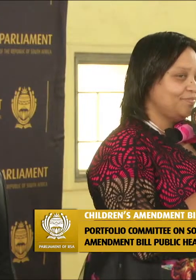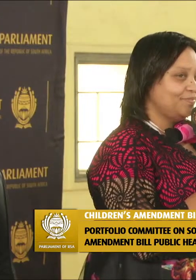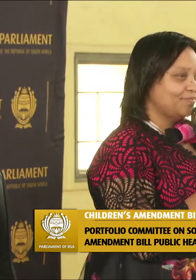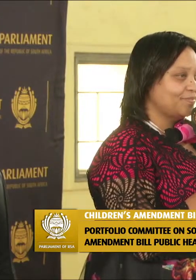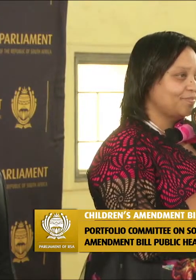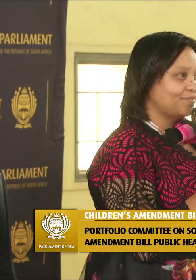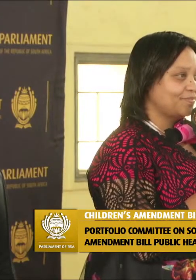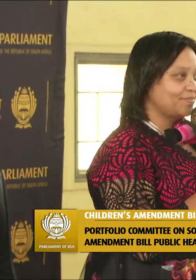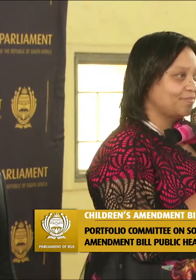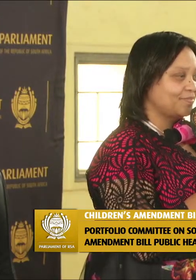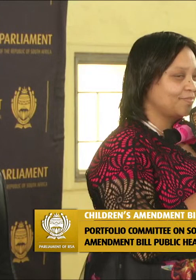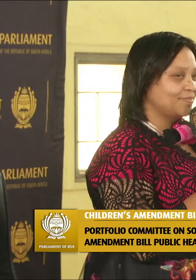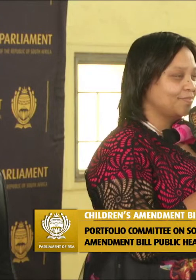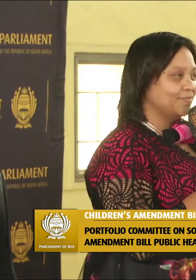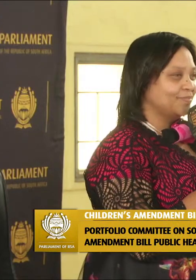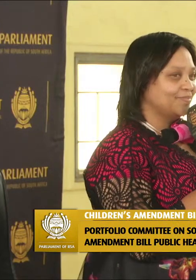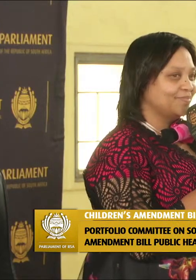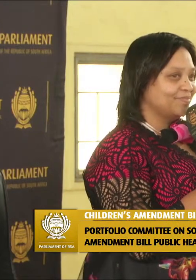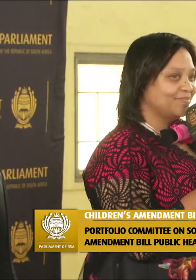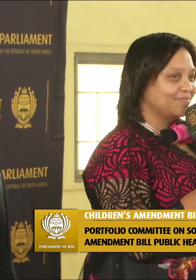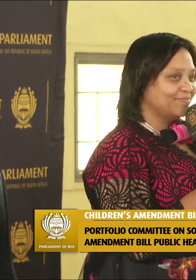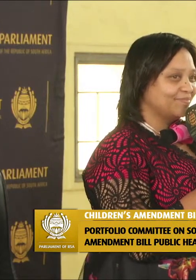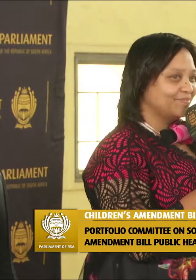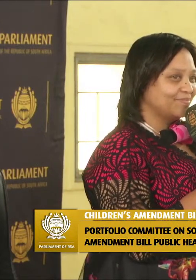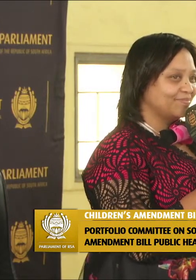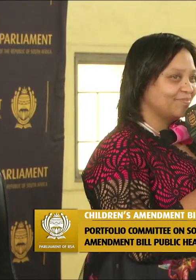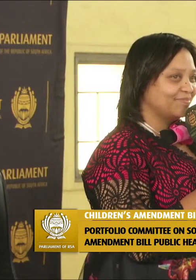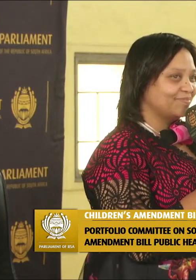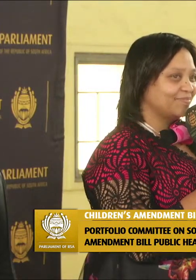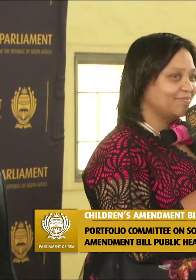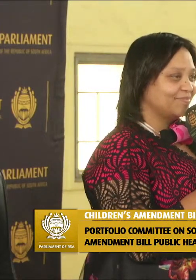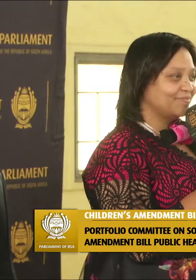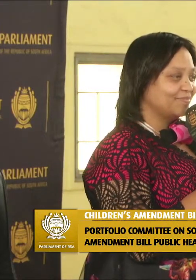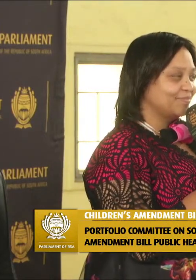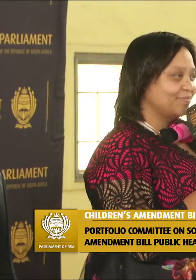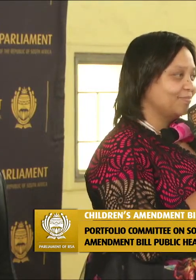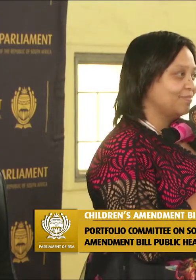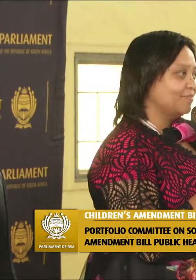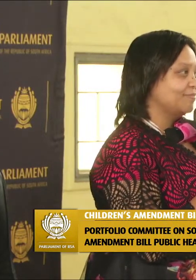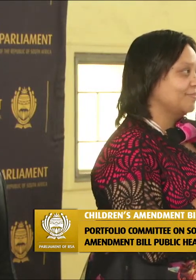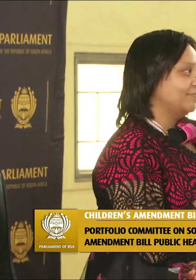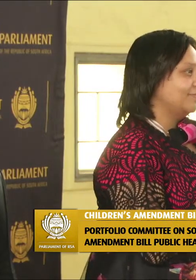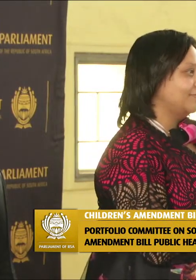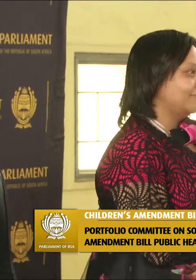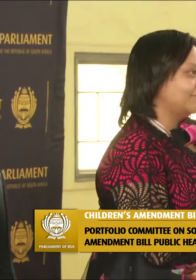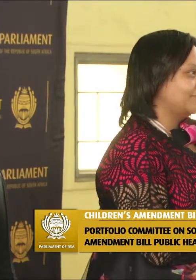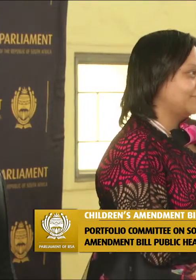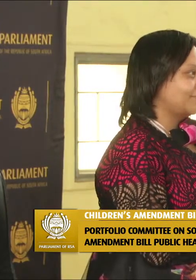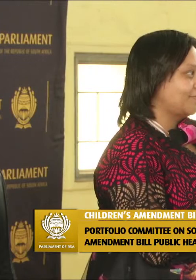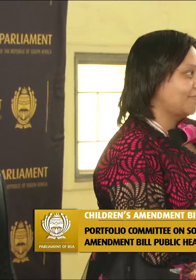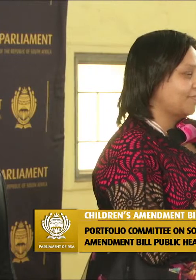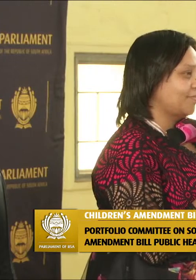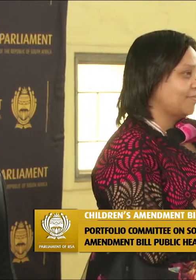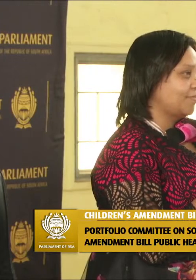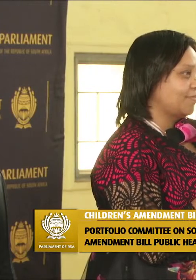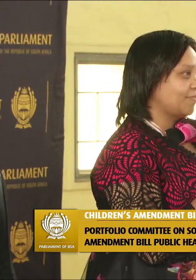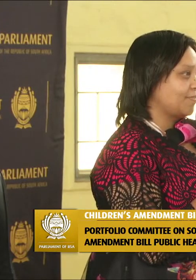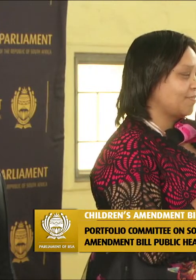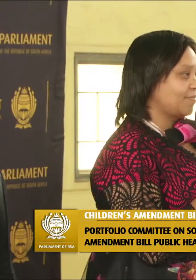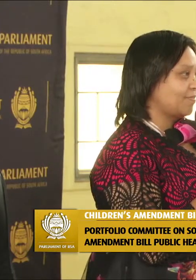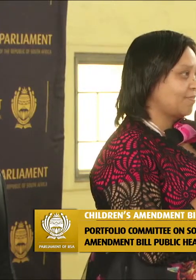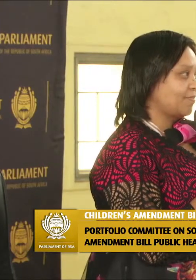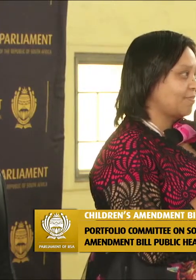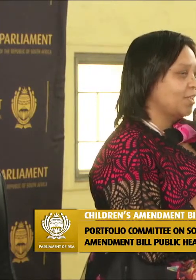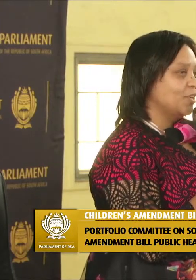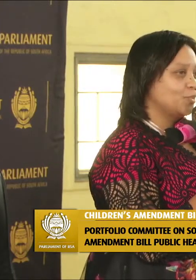Act of 2005 and also to discuss the gaps and shortcomings and challenges facing the Act and how we can improve on